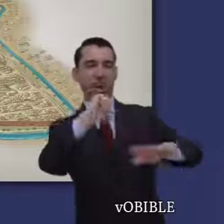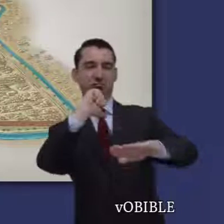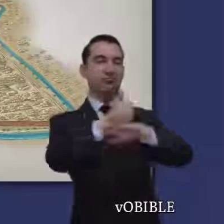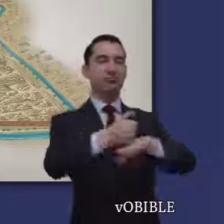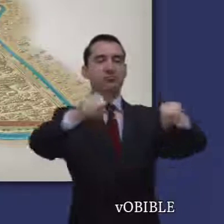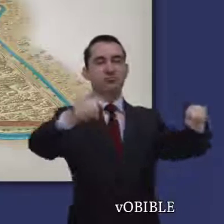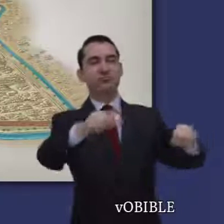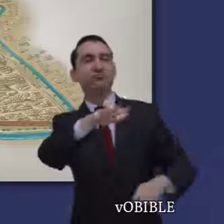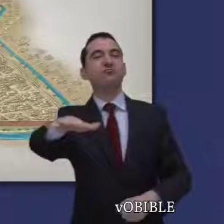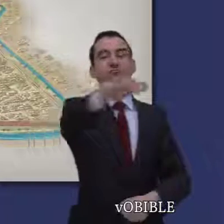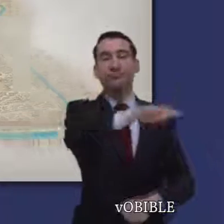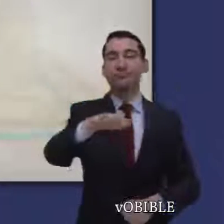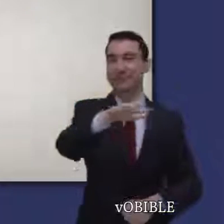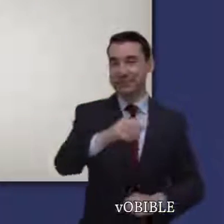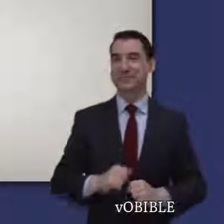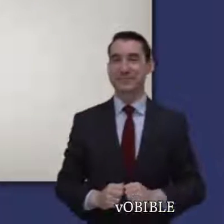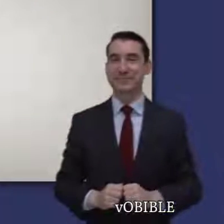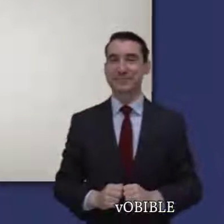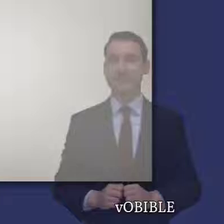exist after the flood.